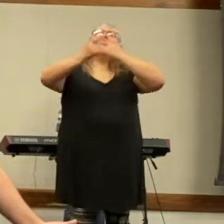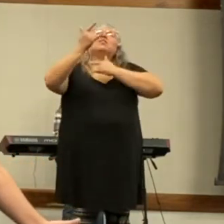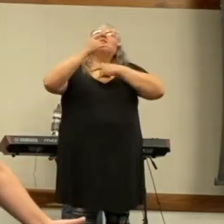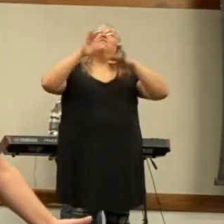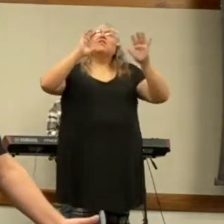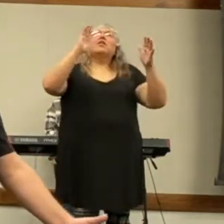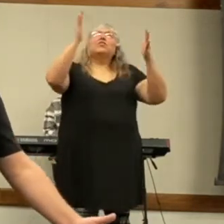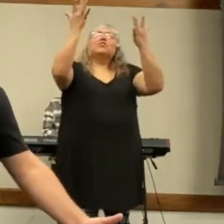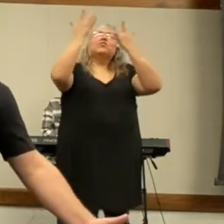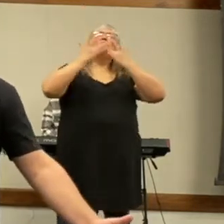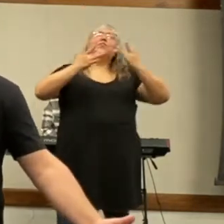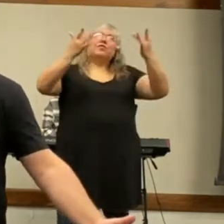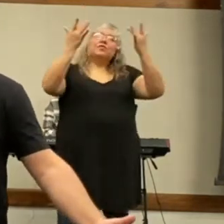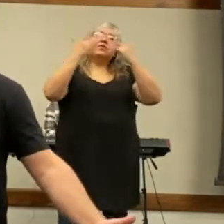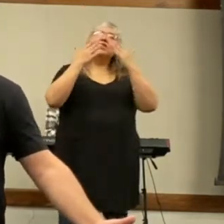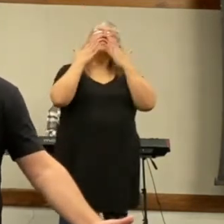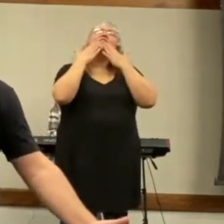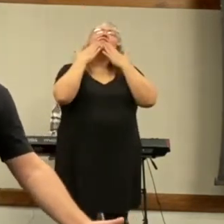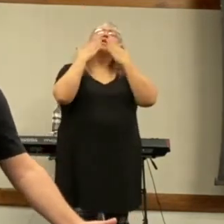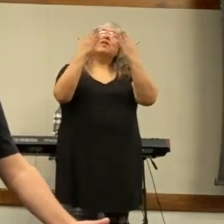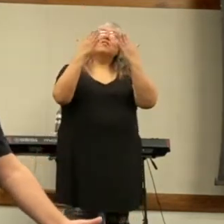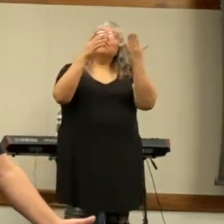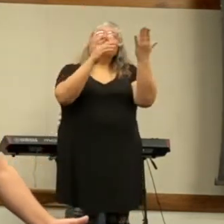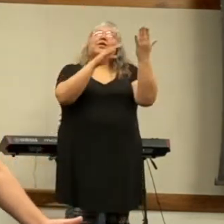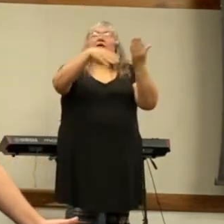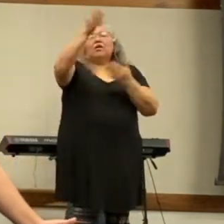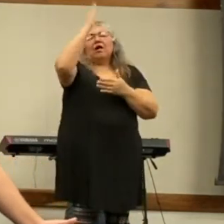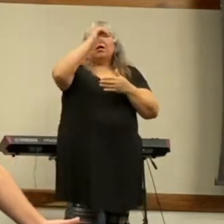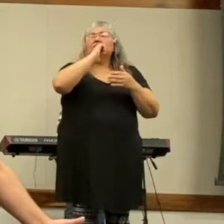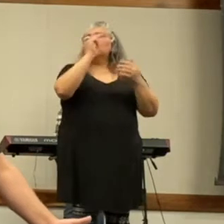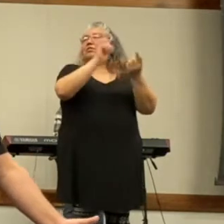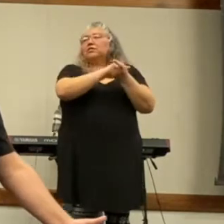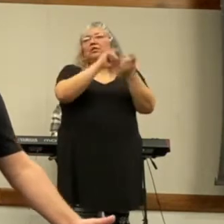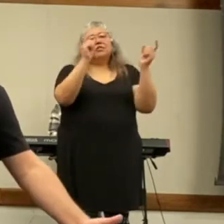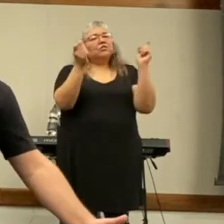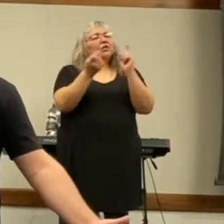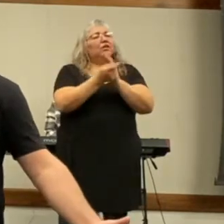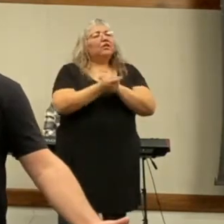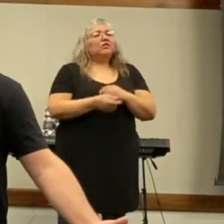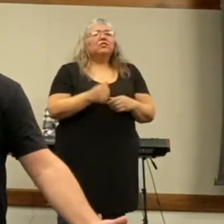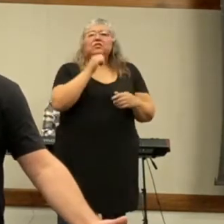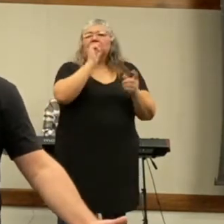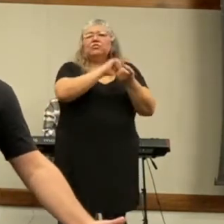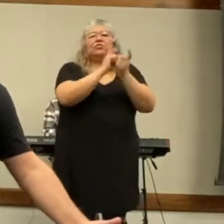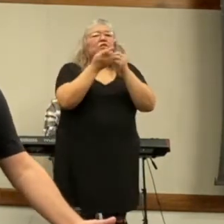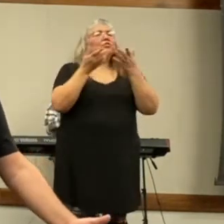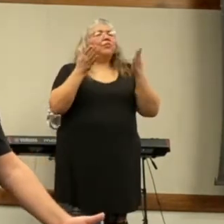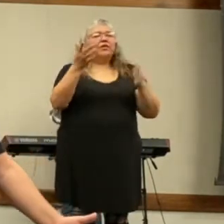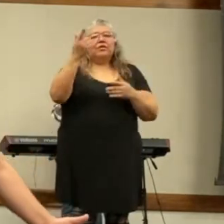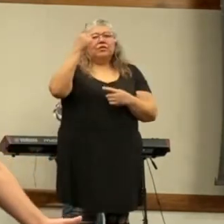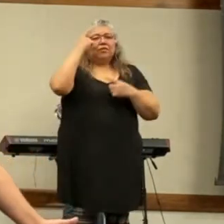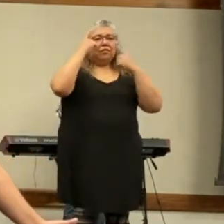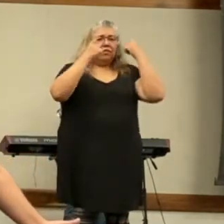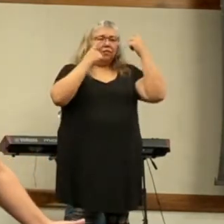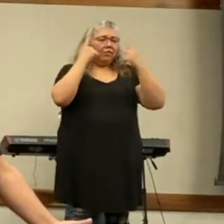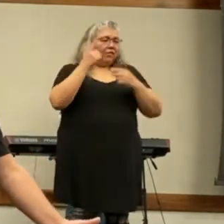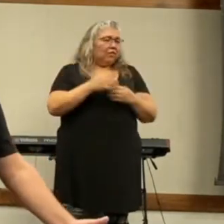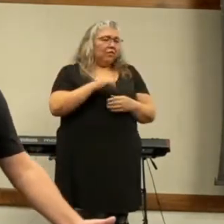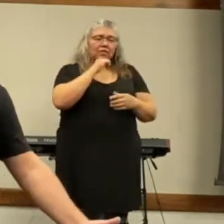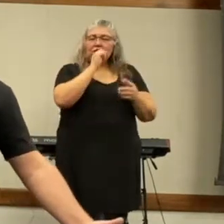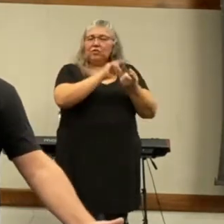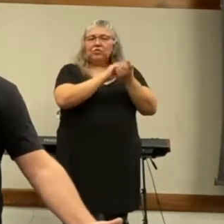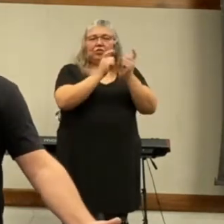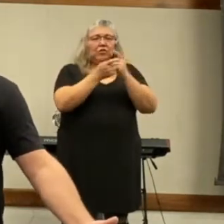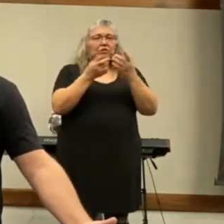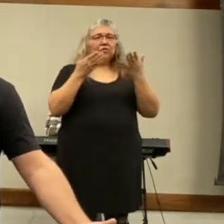Thank you that you are a God who does not change. You don't change the way you think of us. You don't change